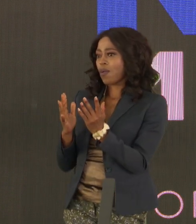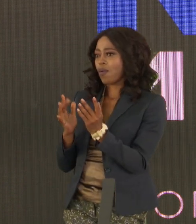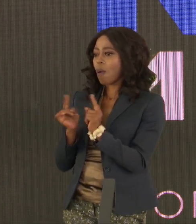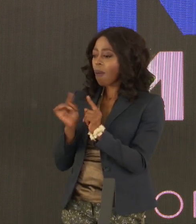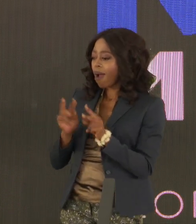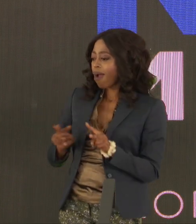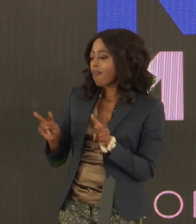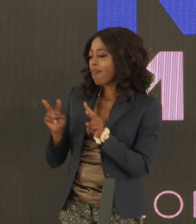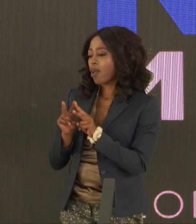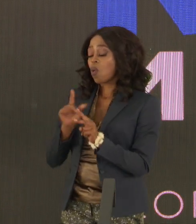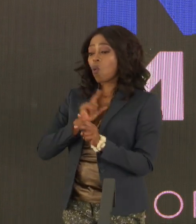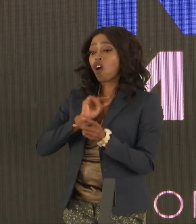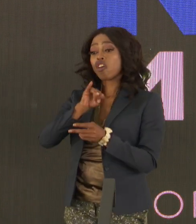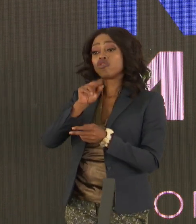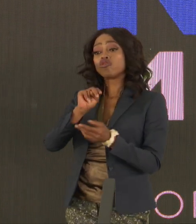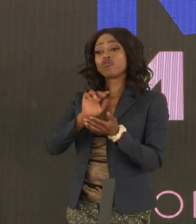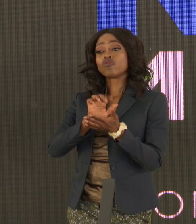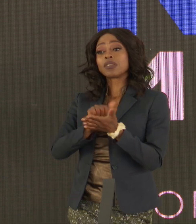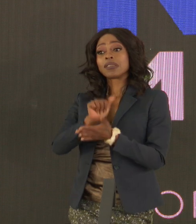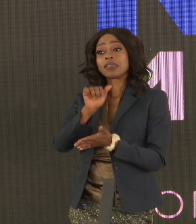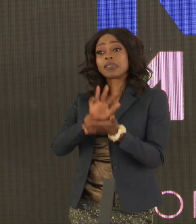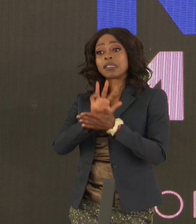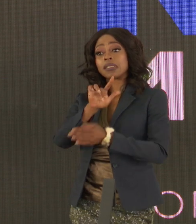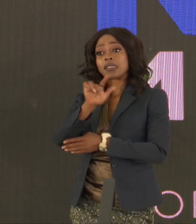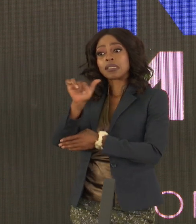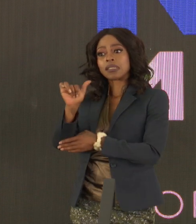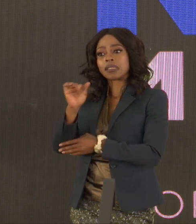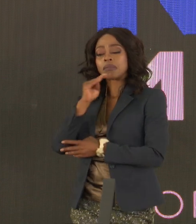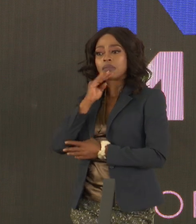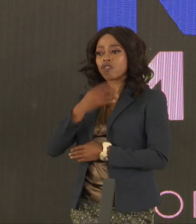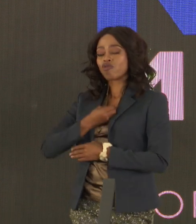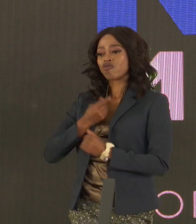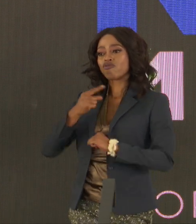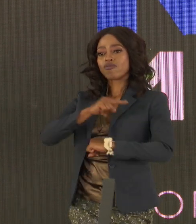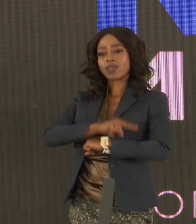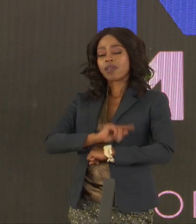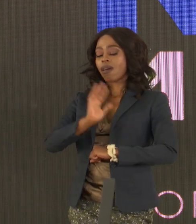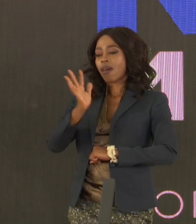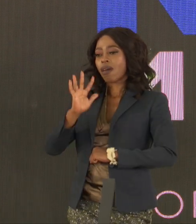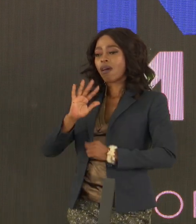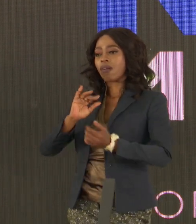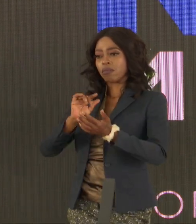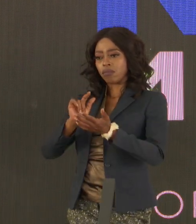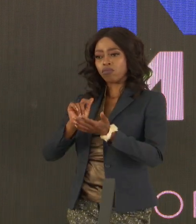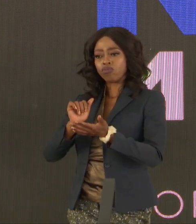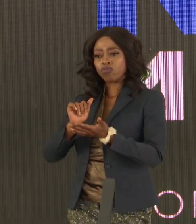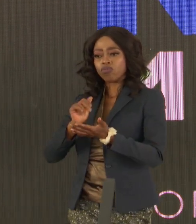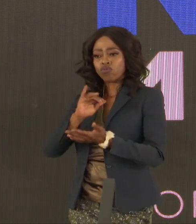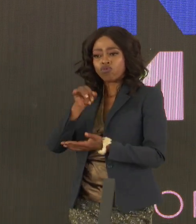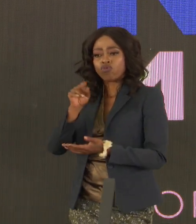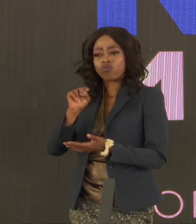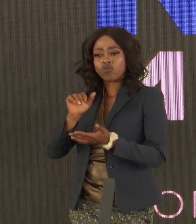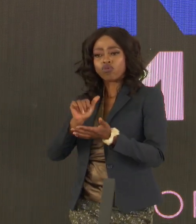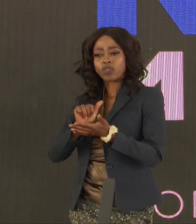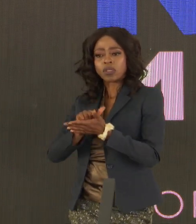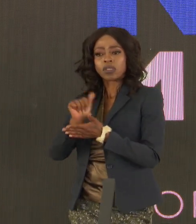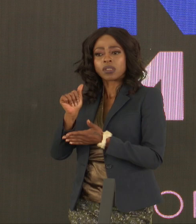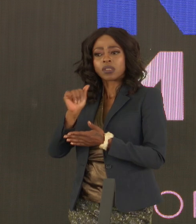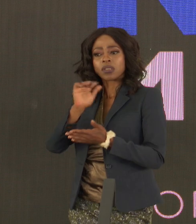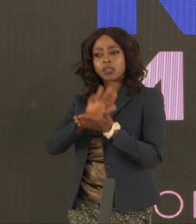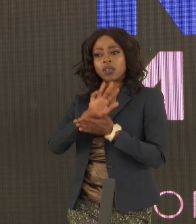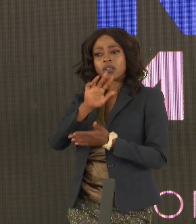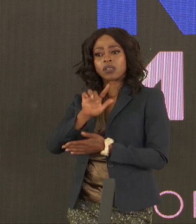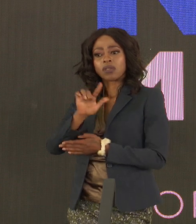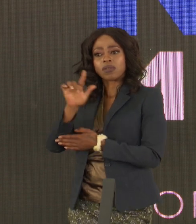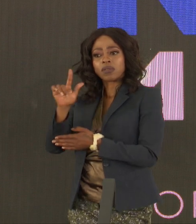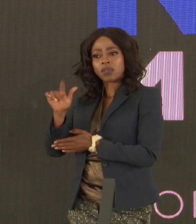so that June 16, 1976 is not Youth Day. It is June 16, 1976 Day,